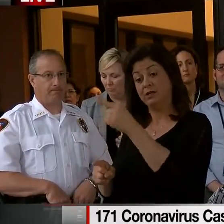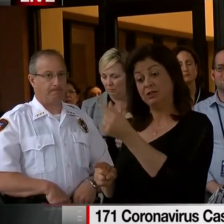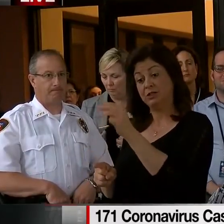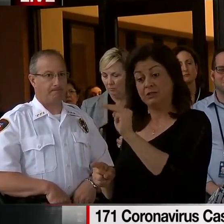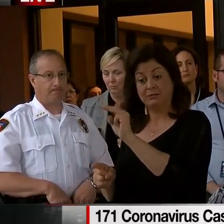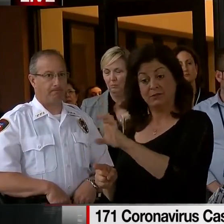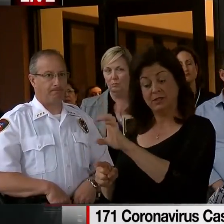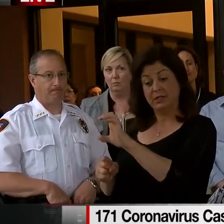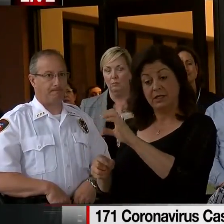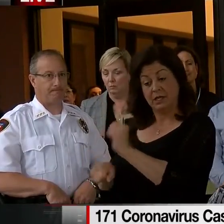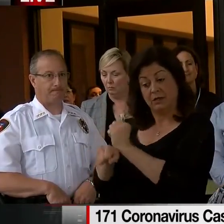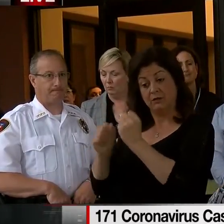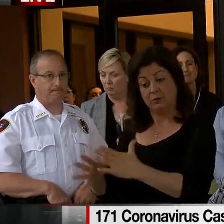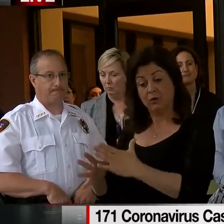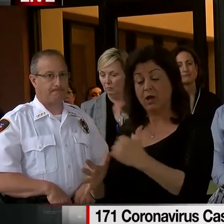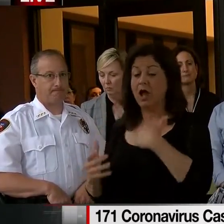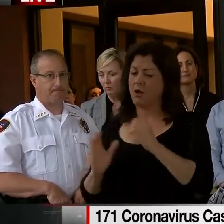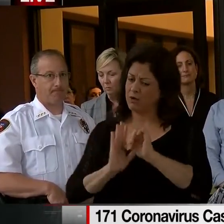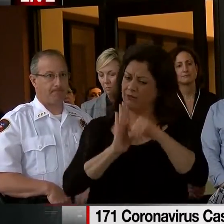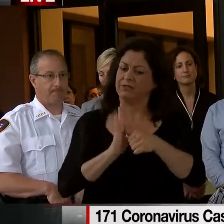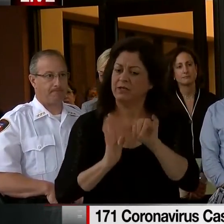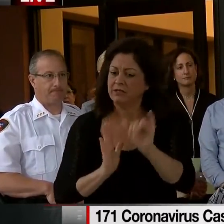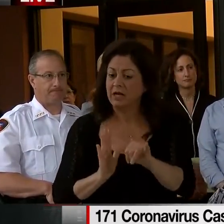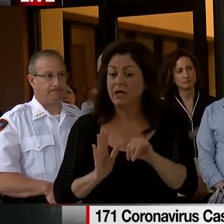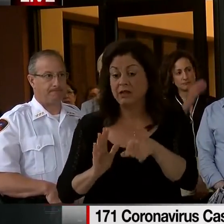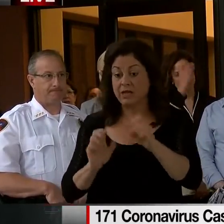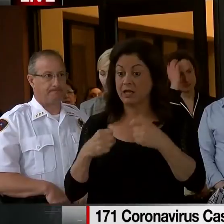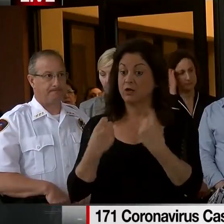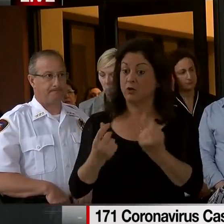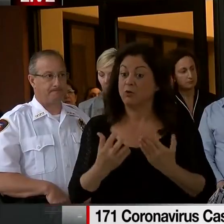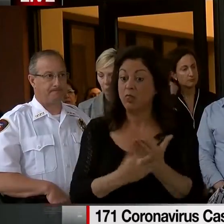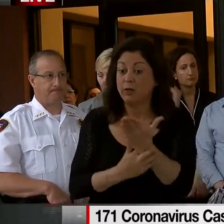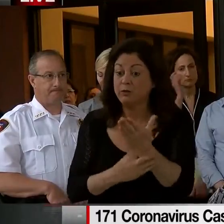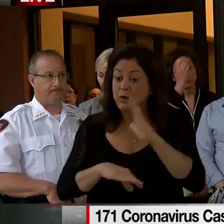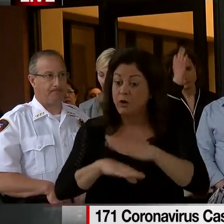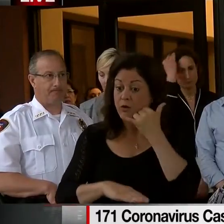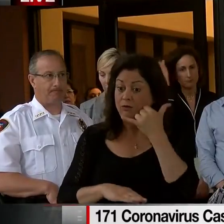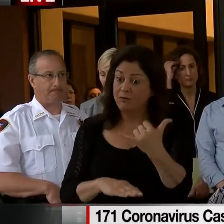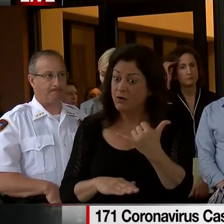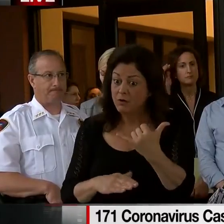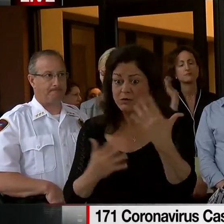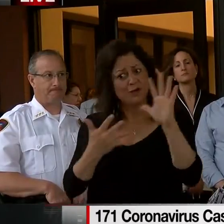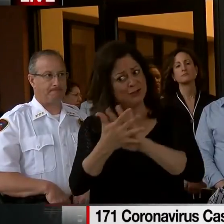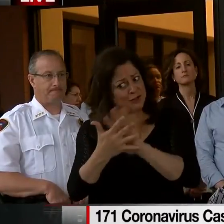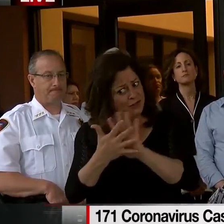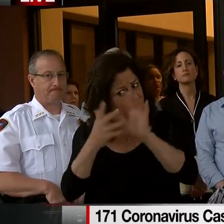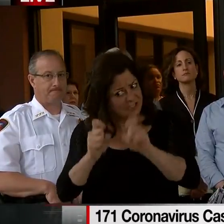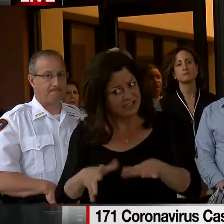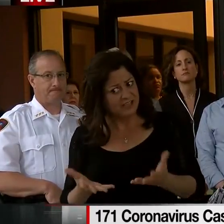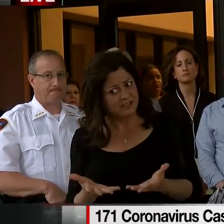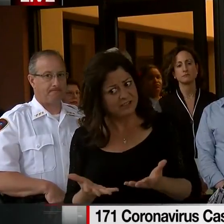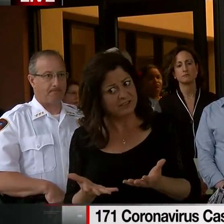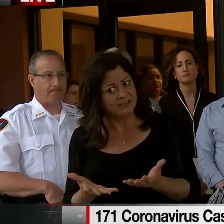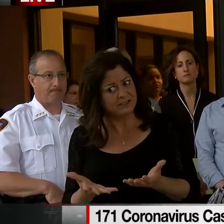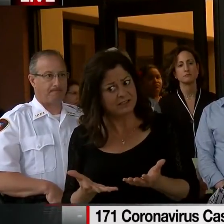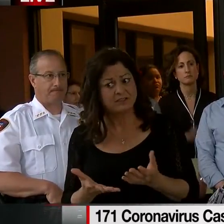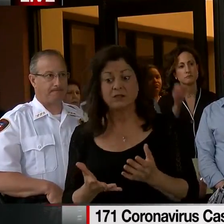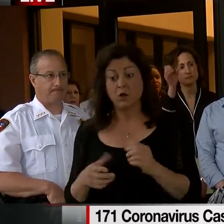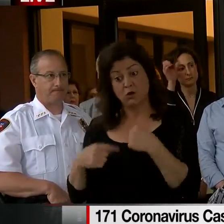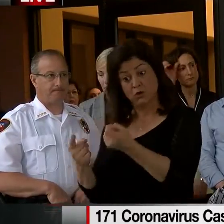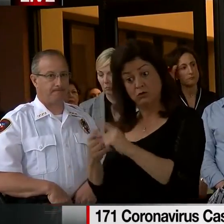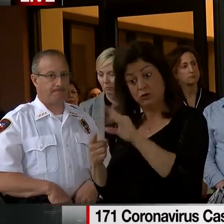that because that's one area where our public can go through an on the phone screenings test. So go to the Cajun